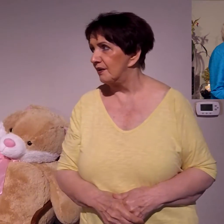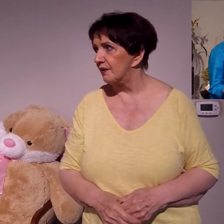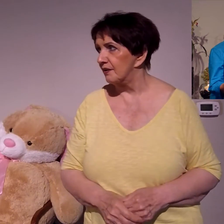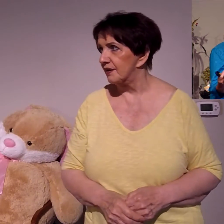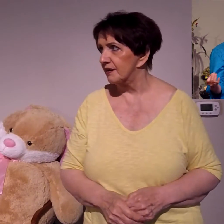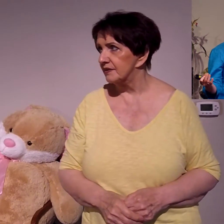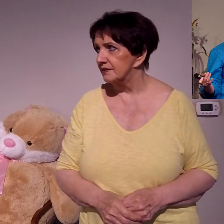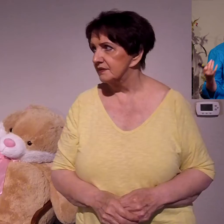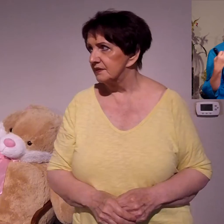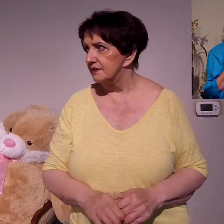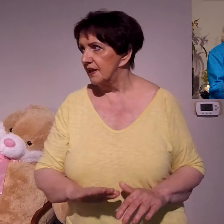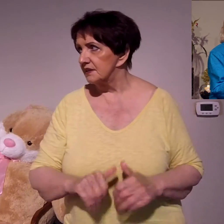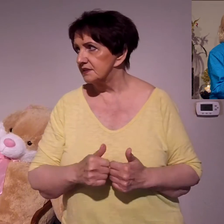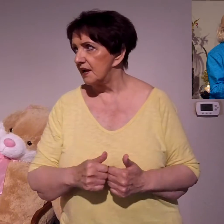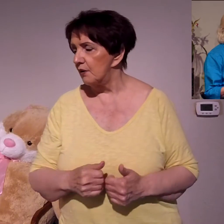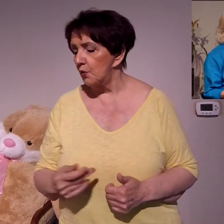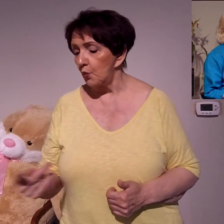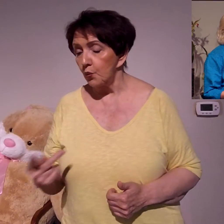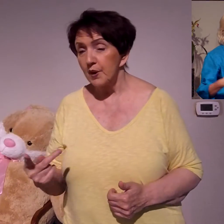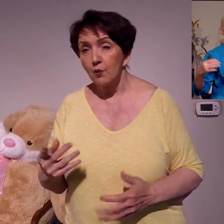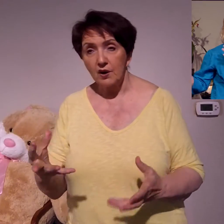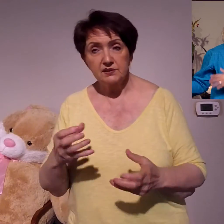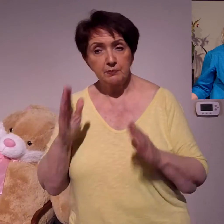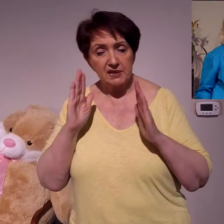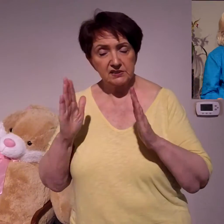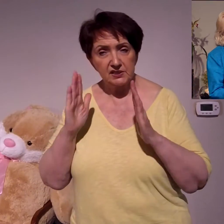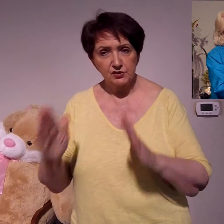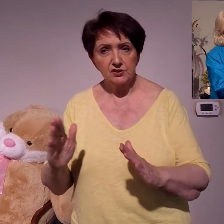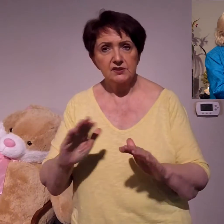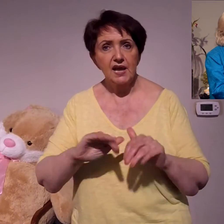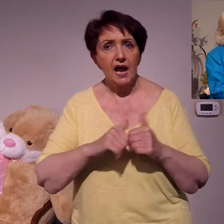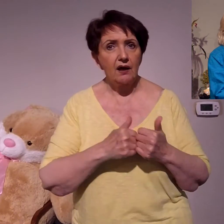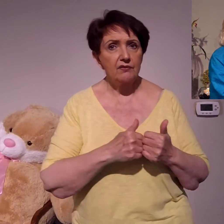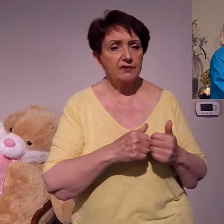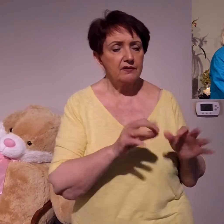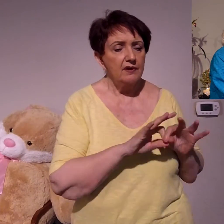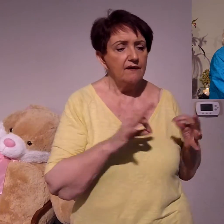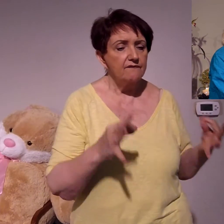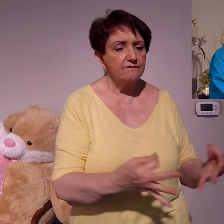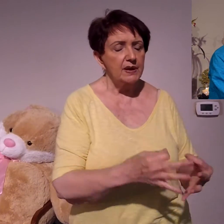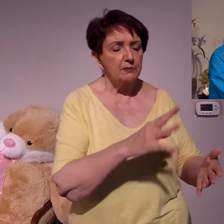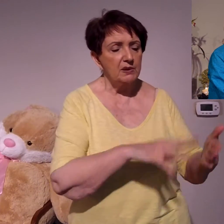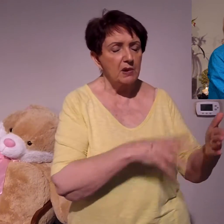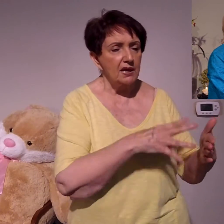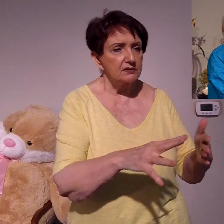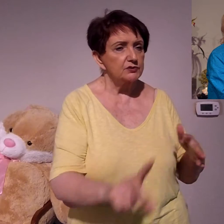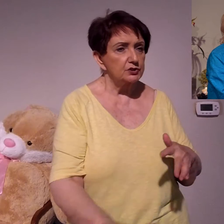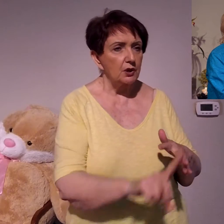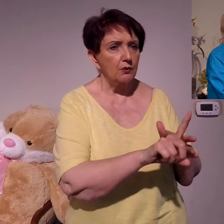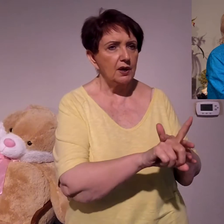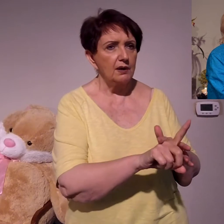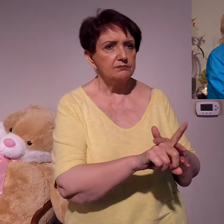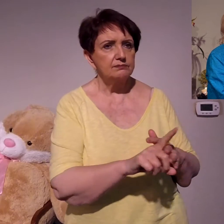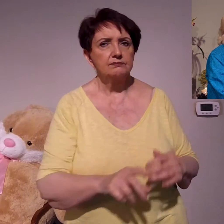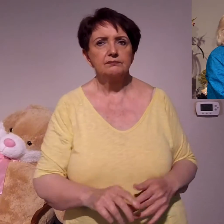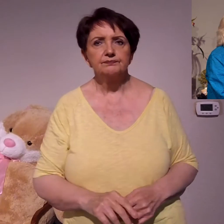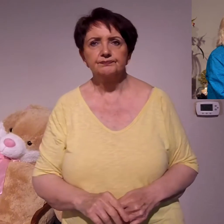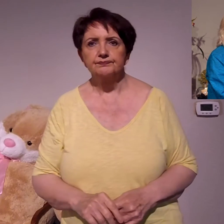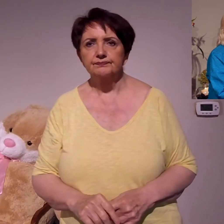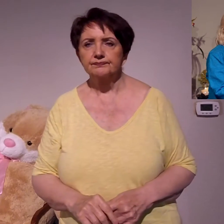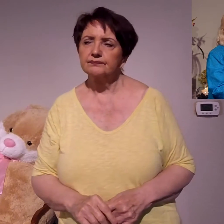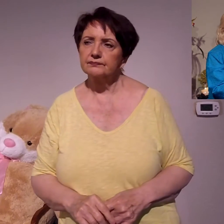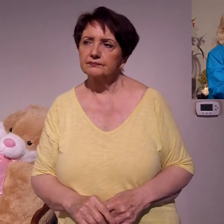these are the ways in which we want to pay attention to how our family patterns show up, play out, that sort of thing. And so